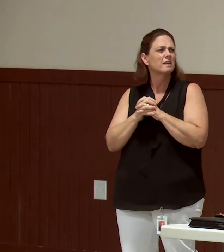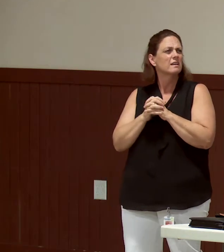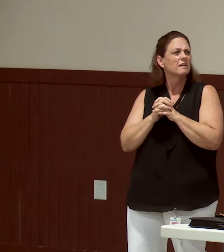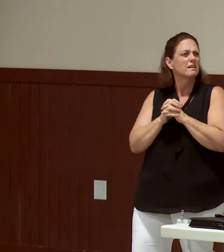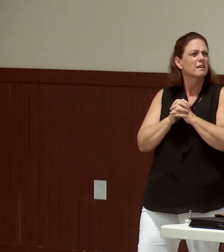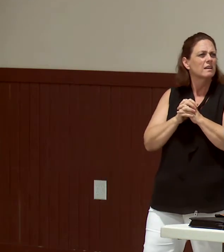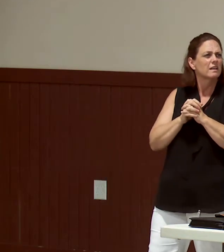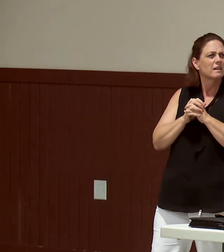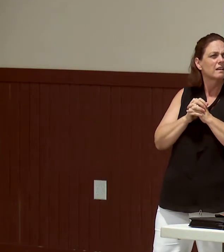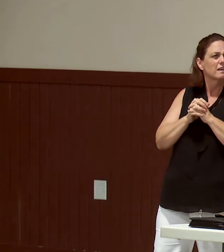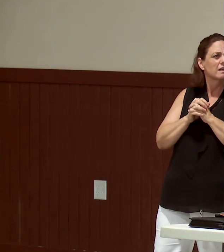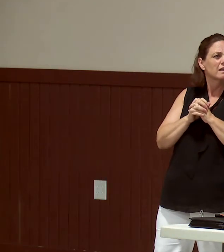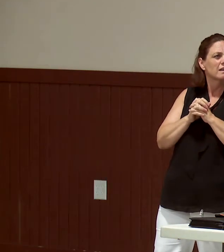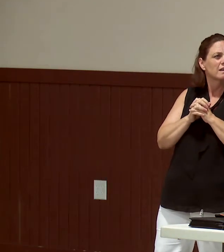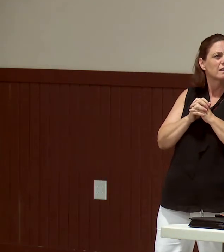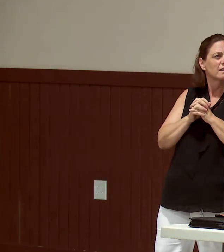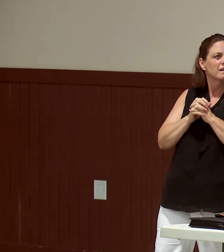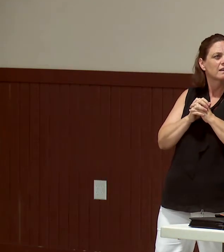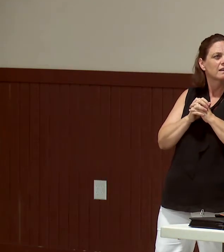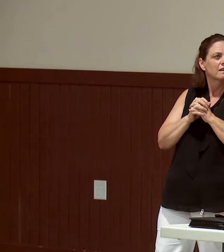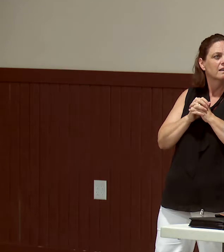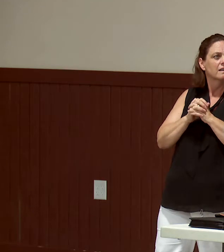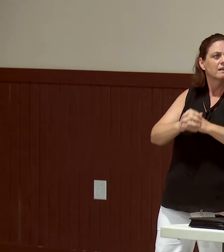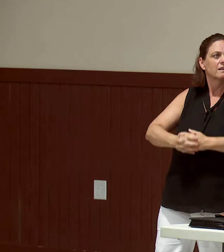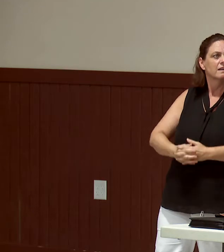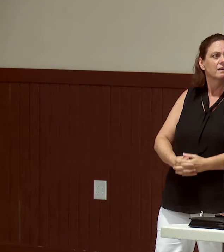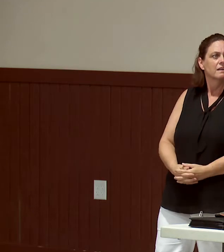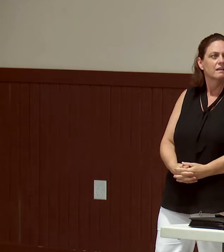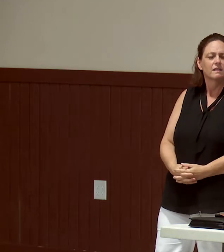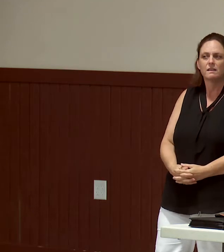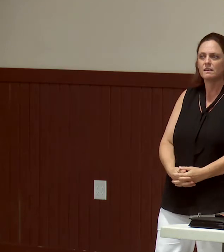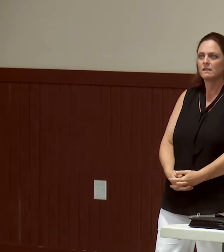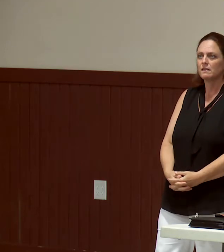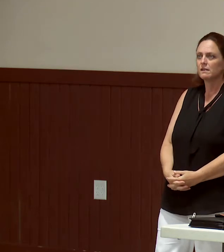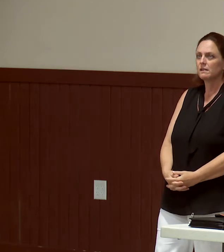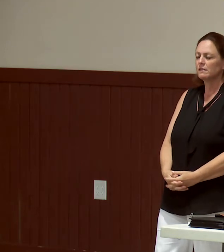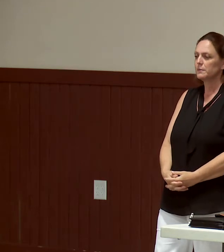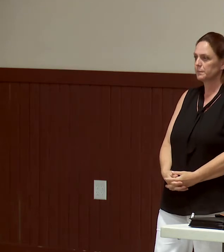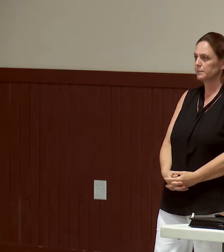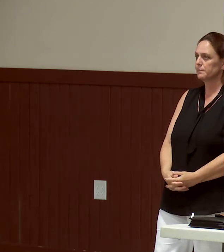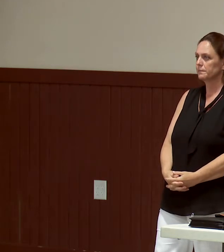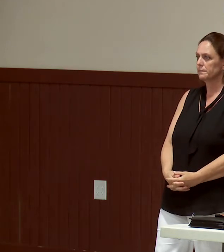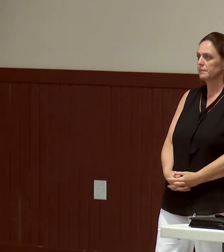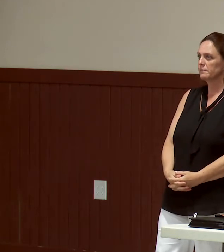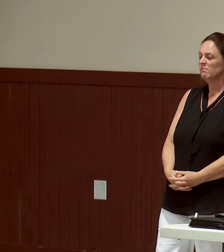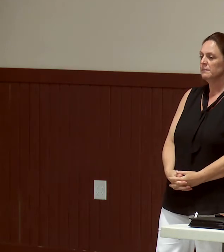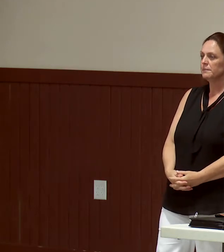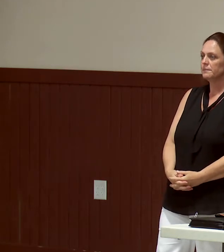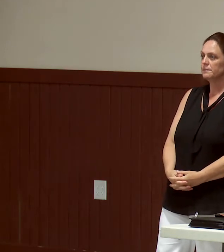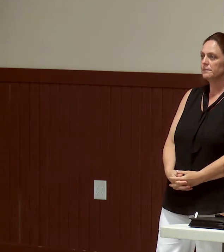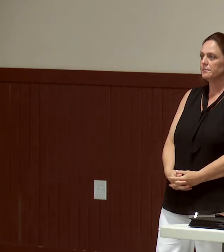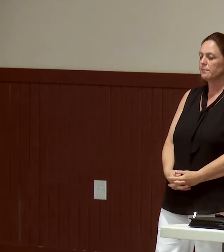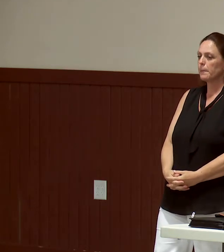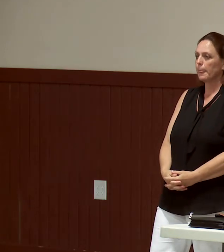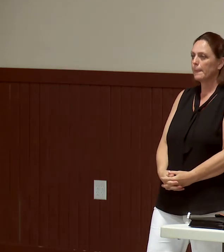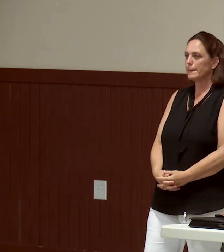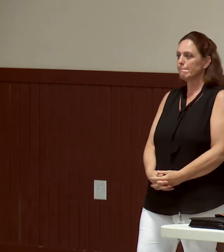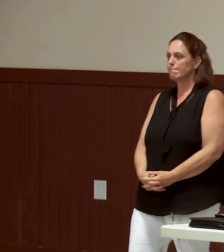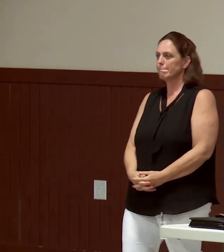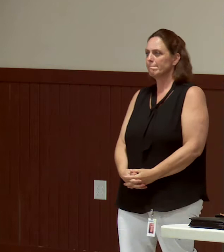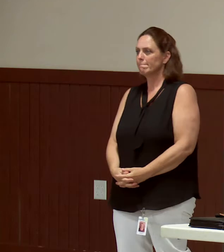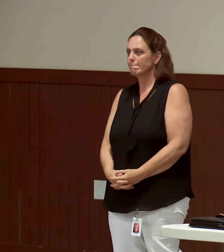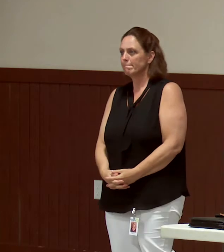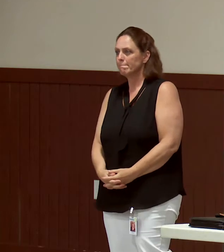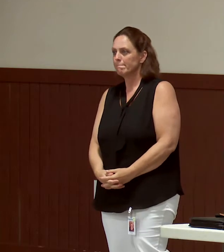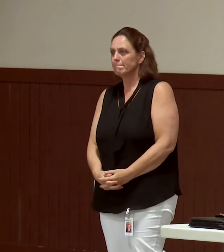foundation for a strong, equitable economic recovery, not only providing immediate economic stabilization for households and businesses, but also